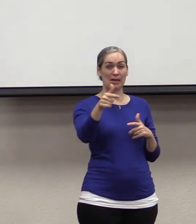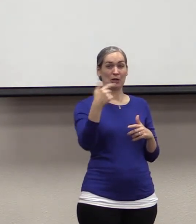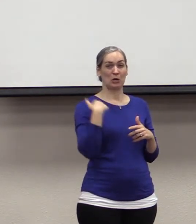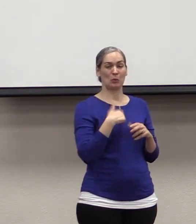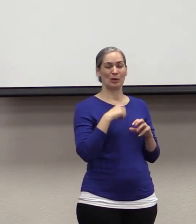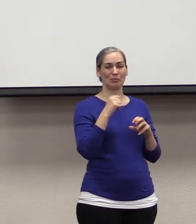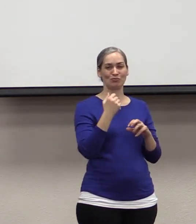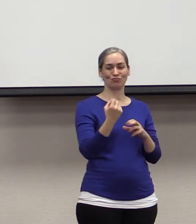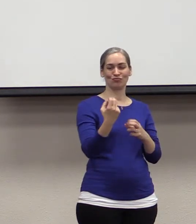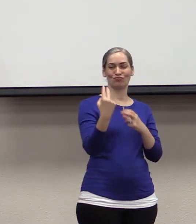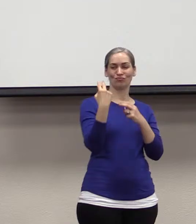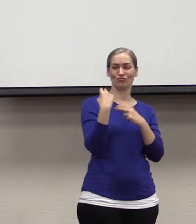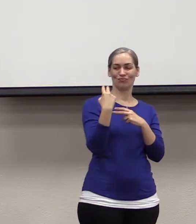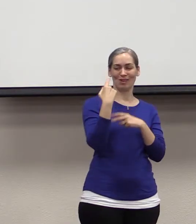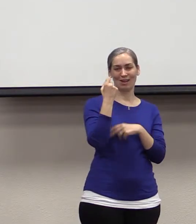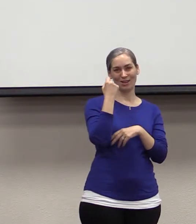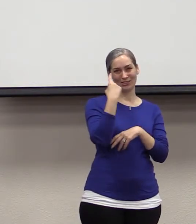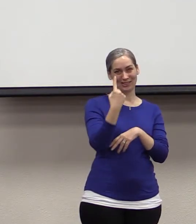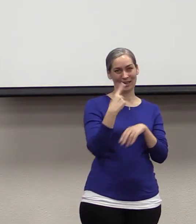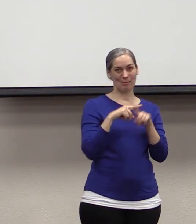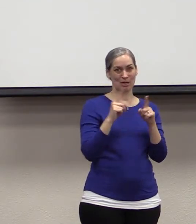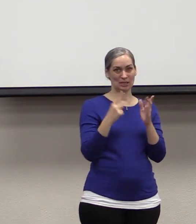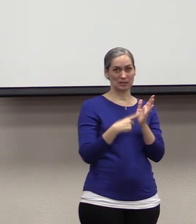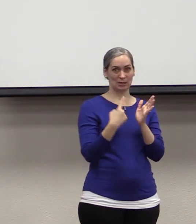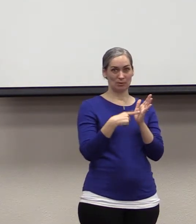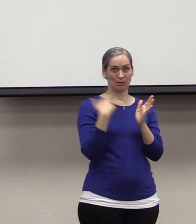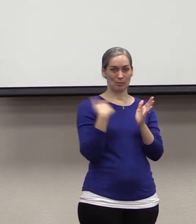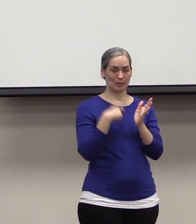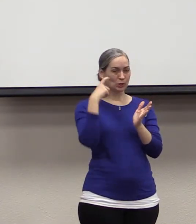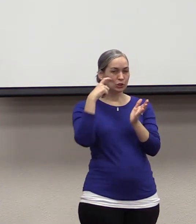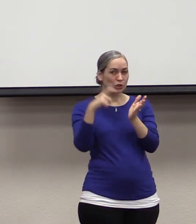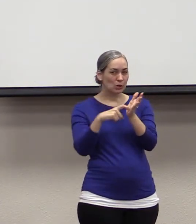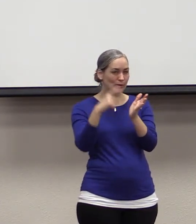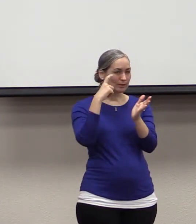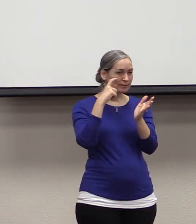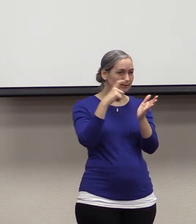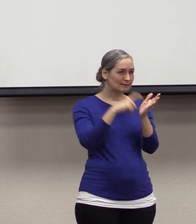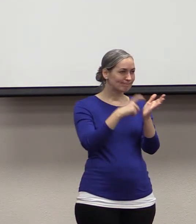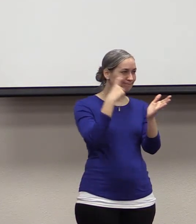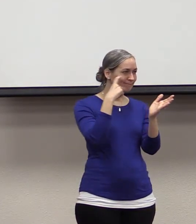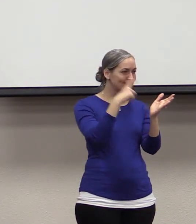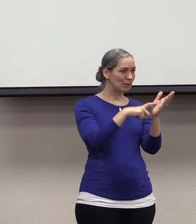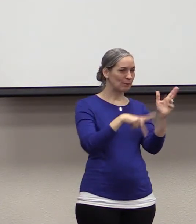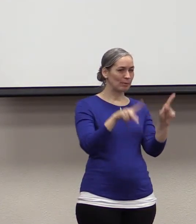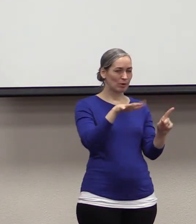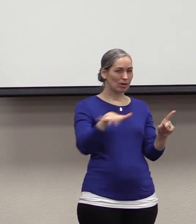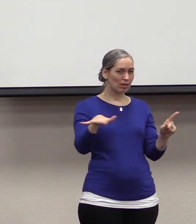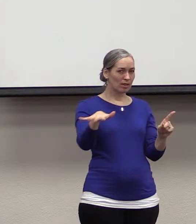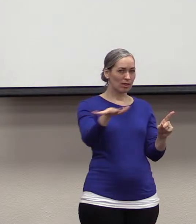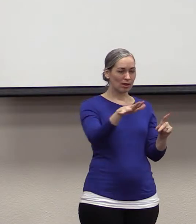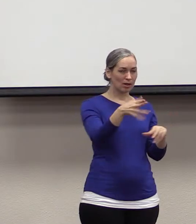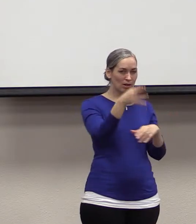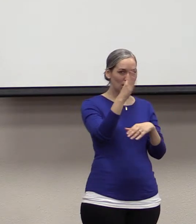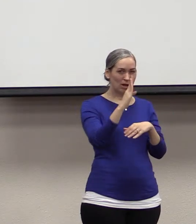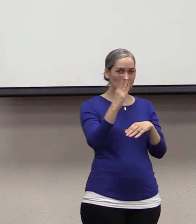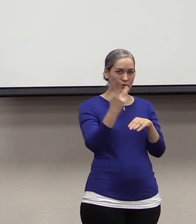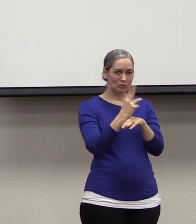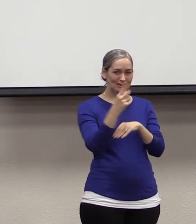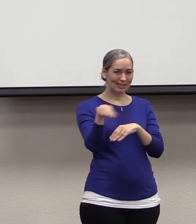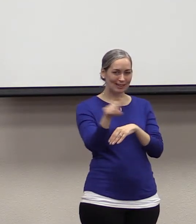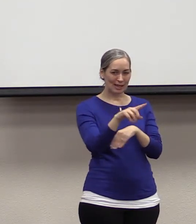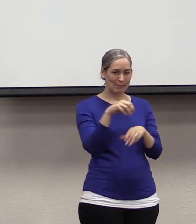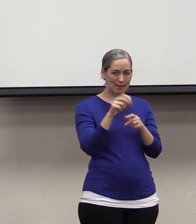But sometimes we're also noticing the people around us, the way that God is using them in this